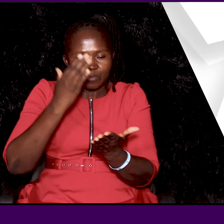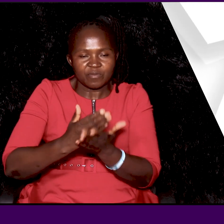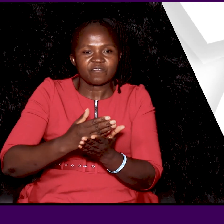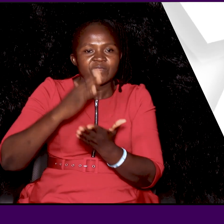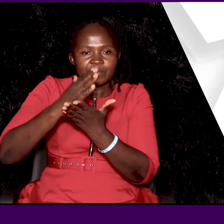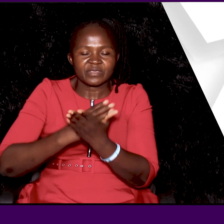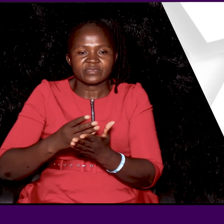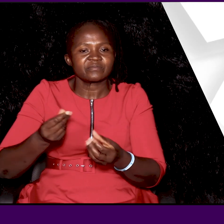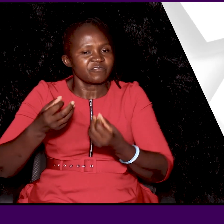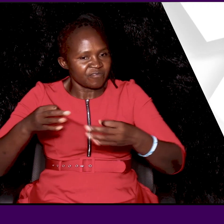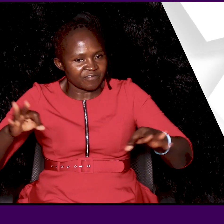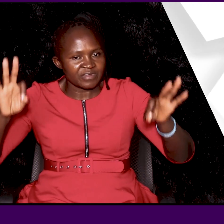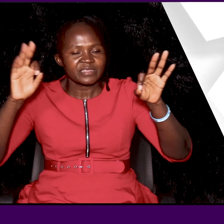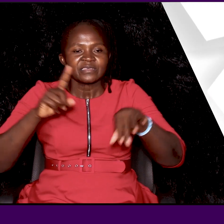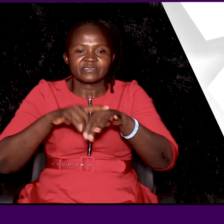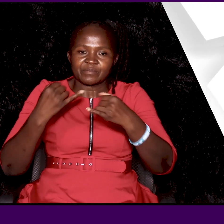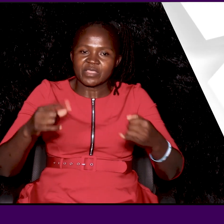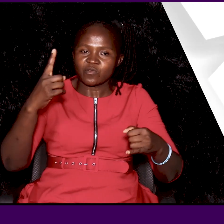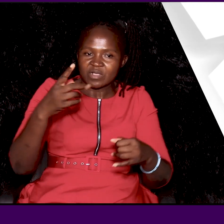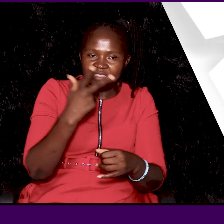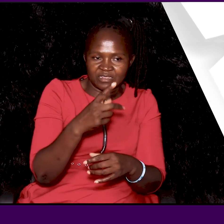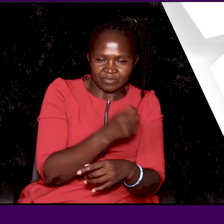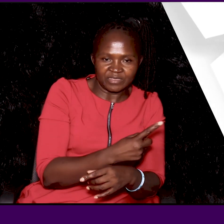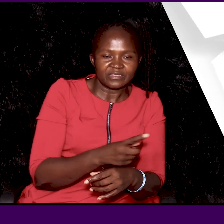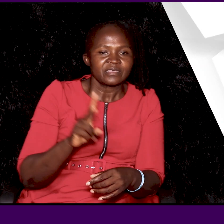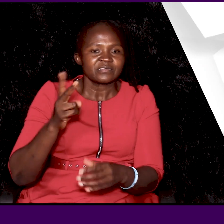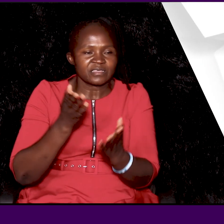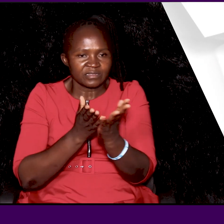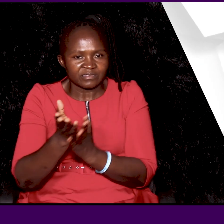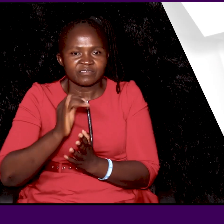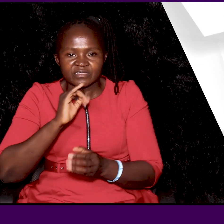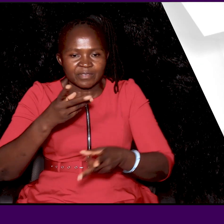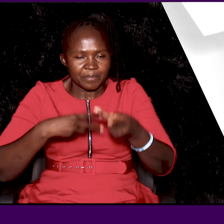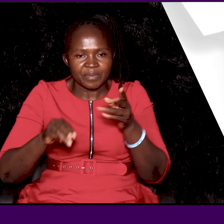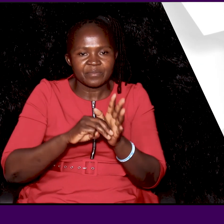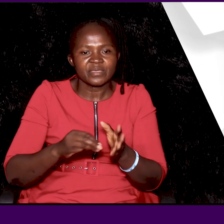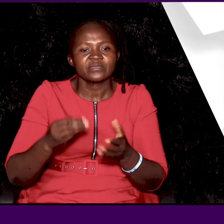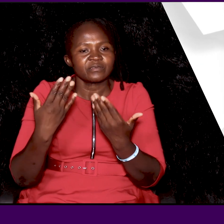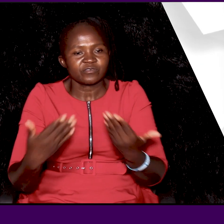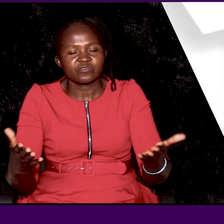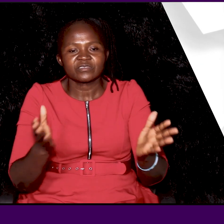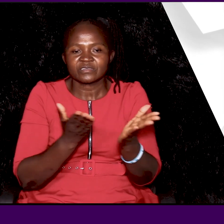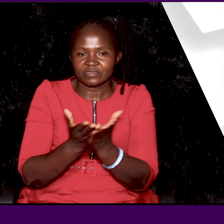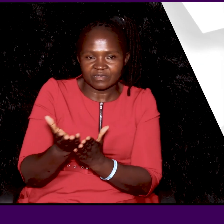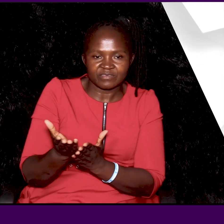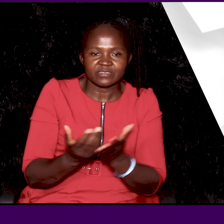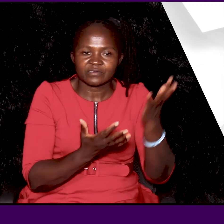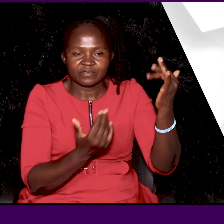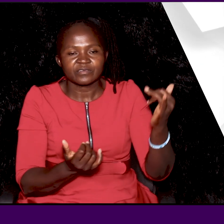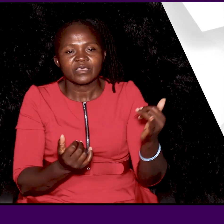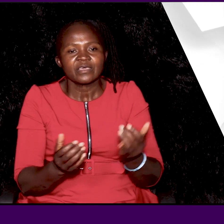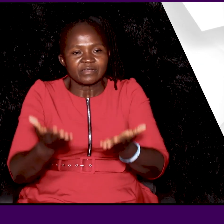free and the timeline is 1 to 3 months. The second service is payment of goods and services, and